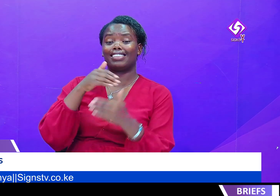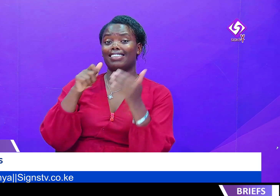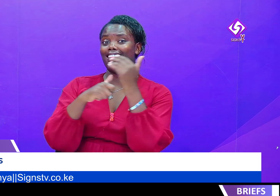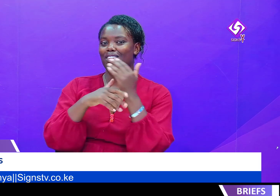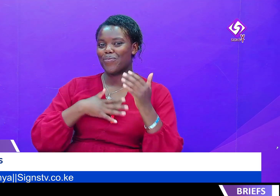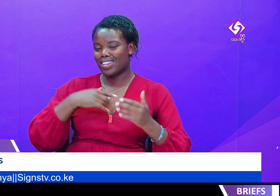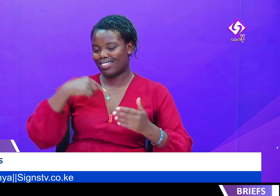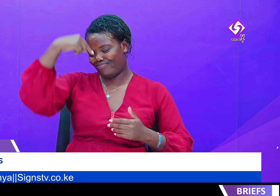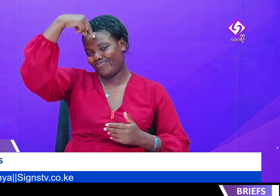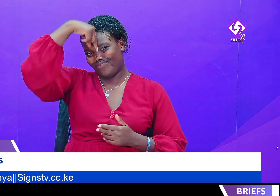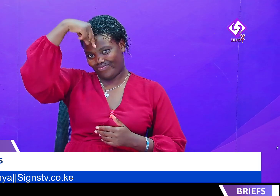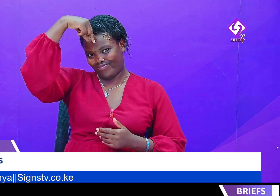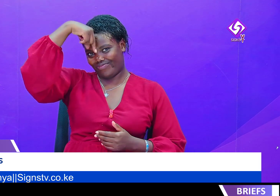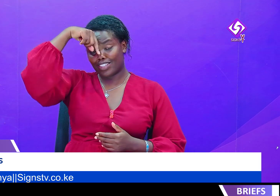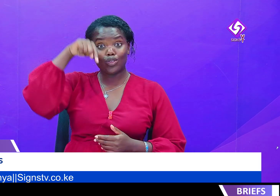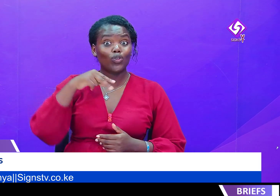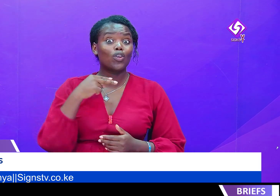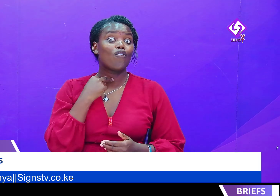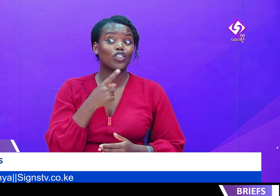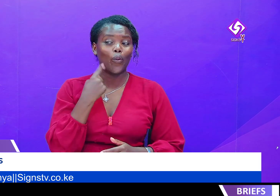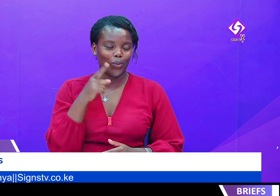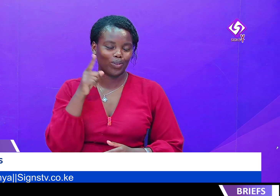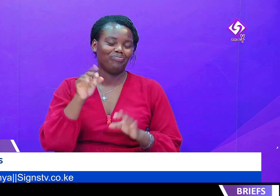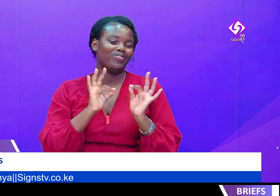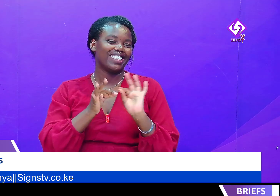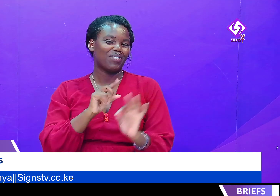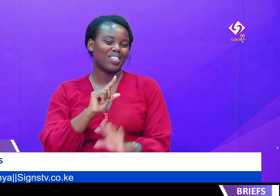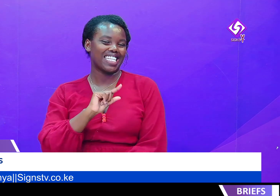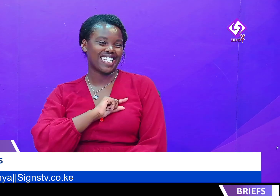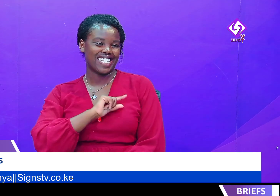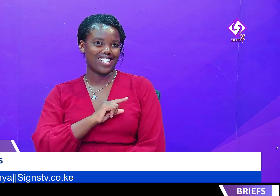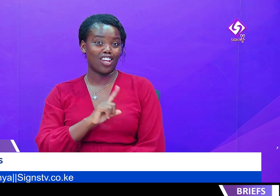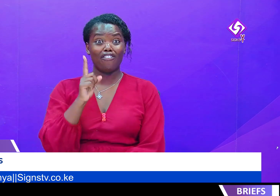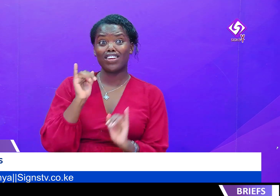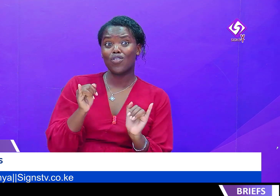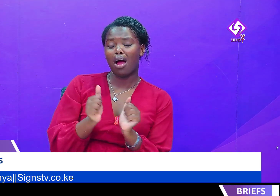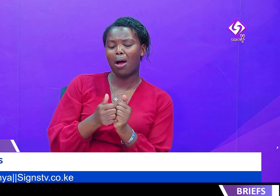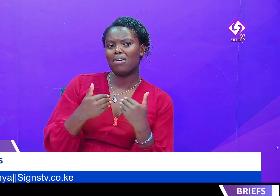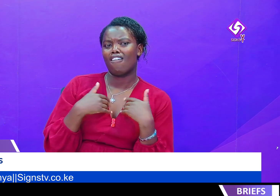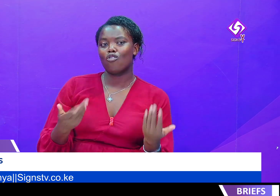host Videlis Njoki, and that is my sign name and sign language. The voicing is Gideon Maina. On to our first news item.